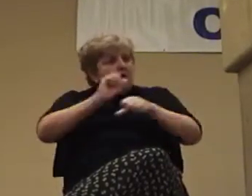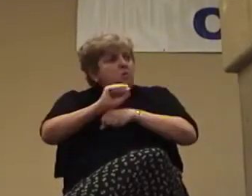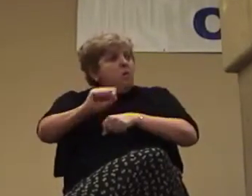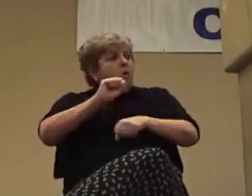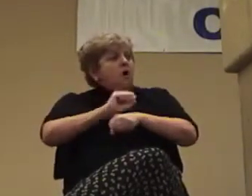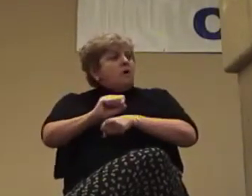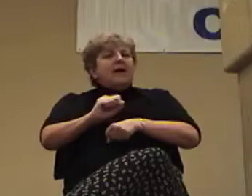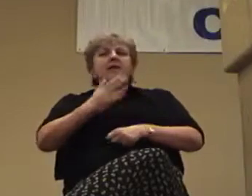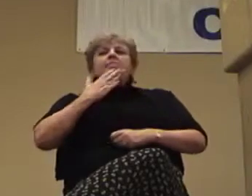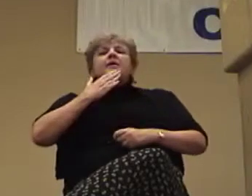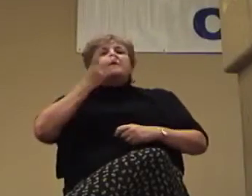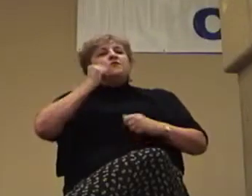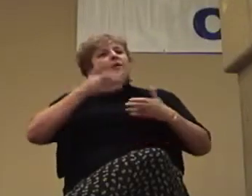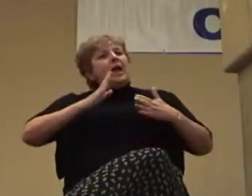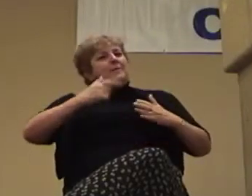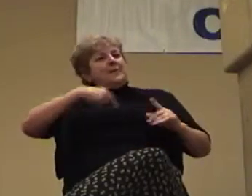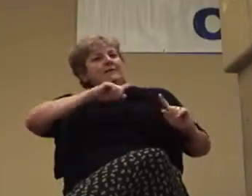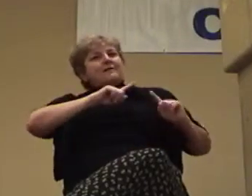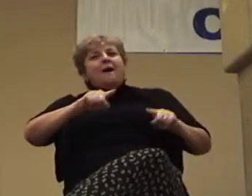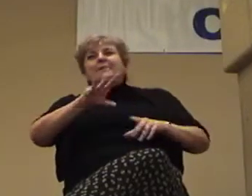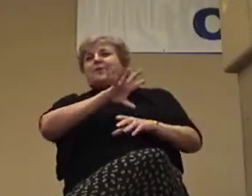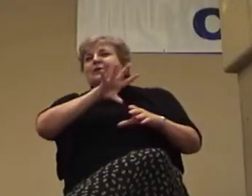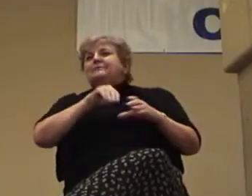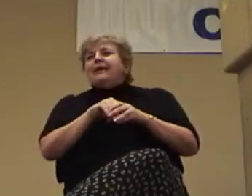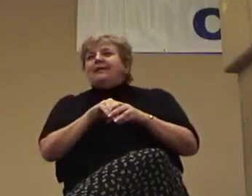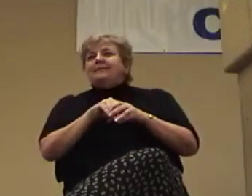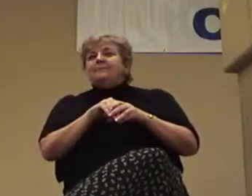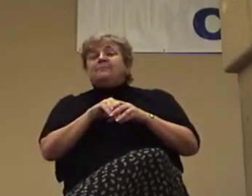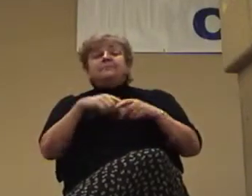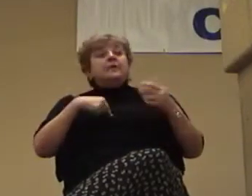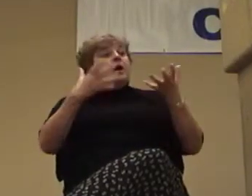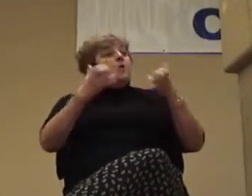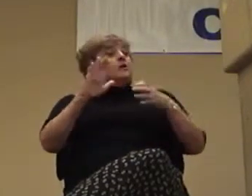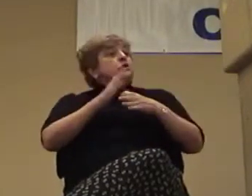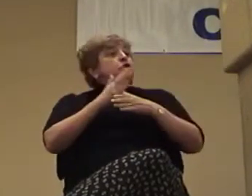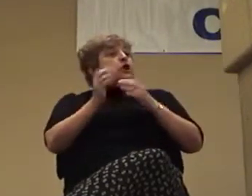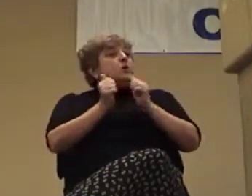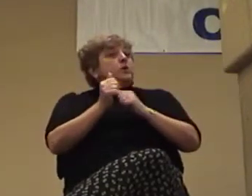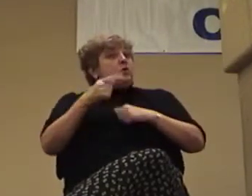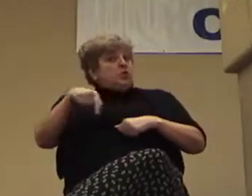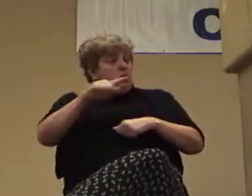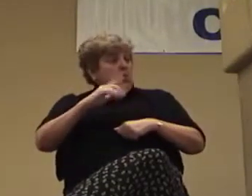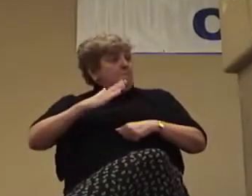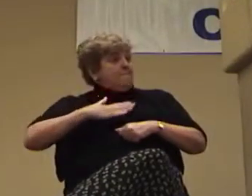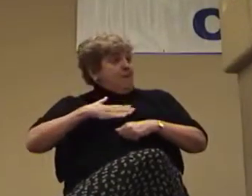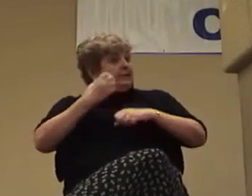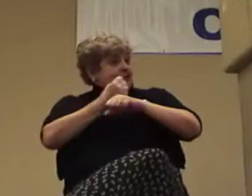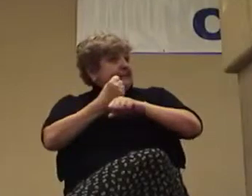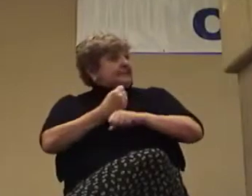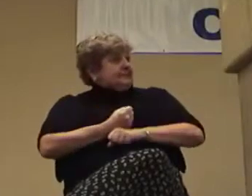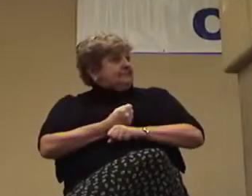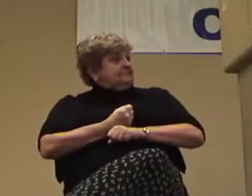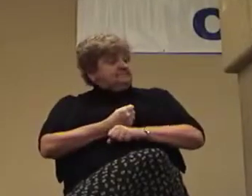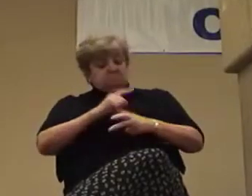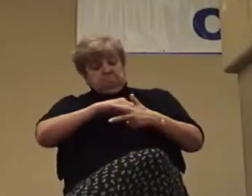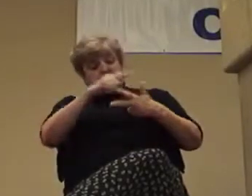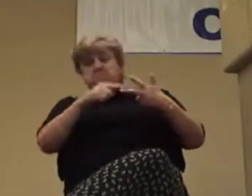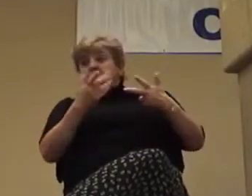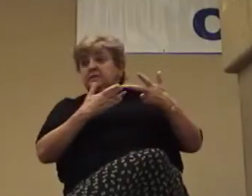be able to come here and participate. I want to share with you my statistics. 3 things that are 3 of the most important things for me as sober